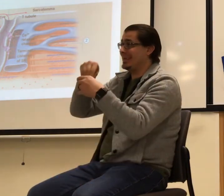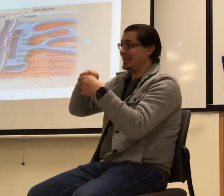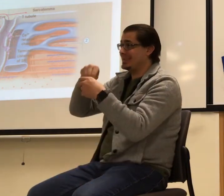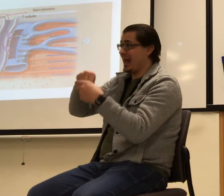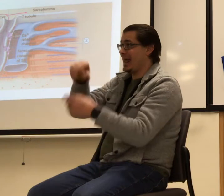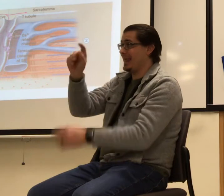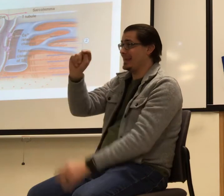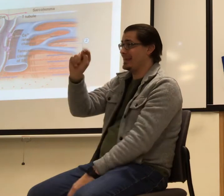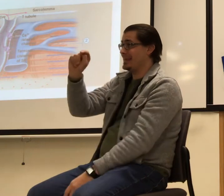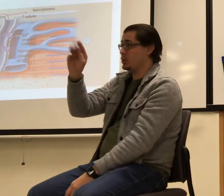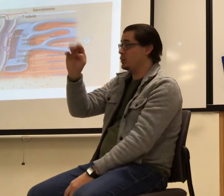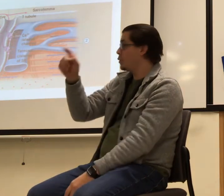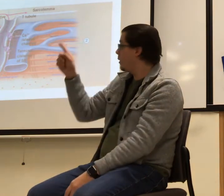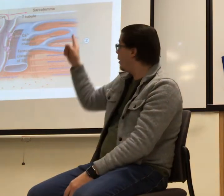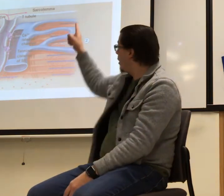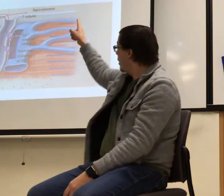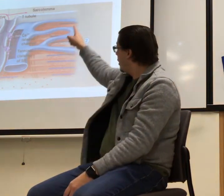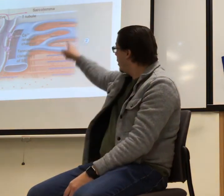voltage-sensitive